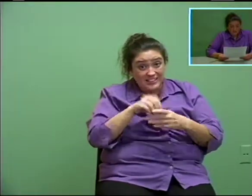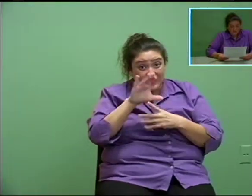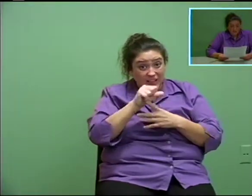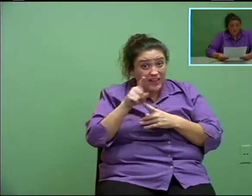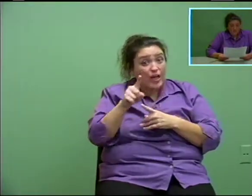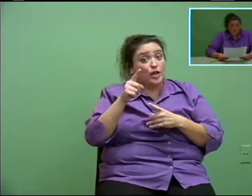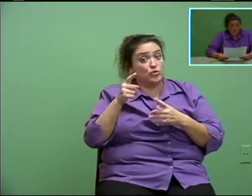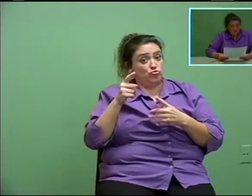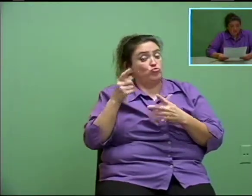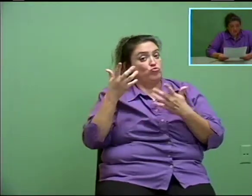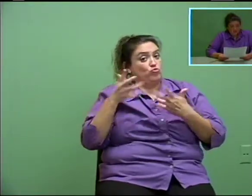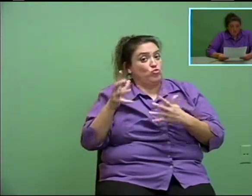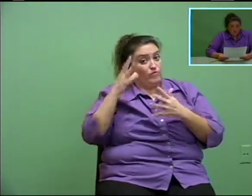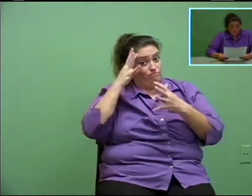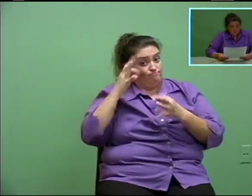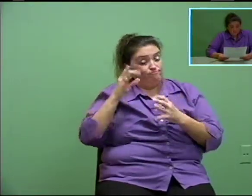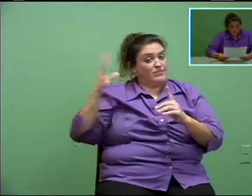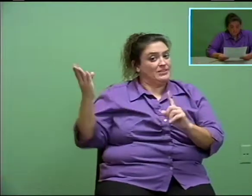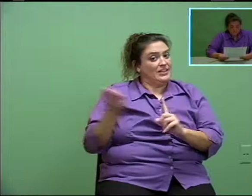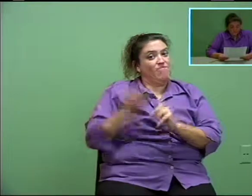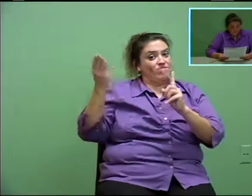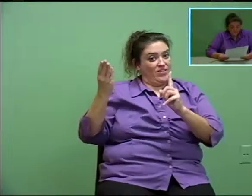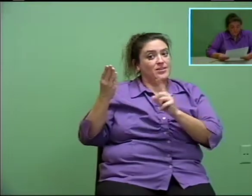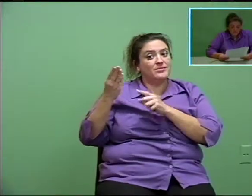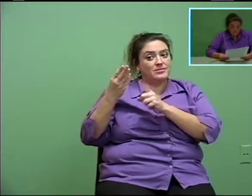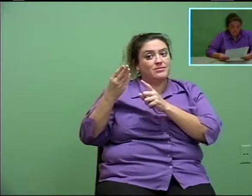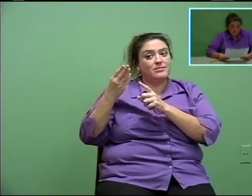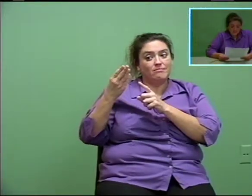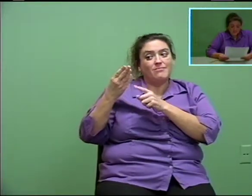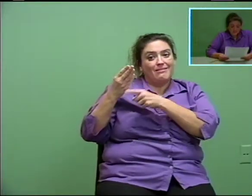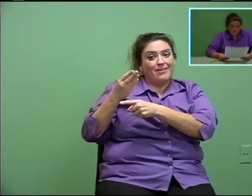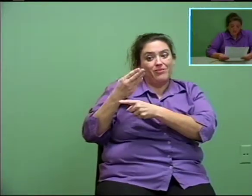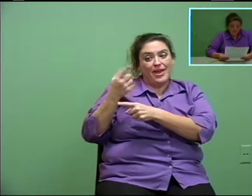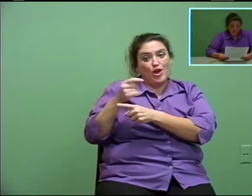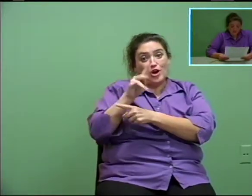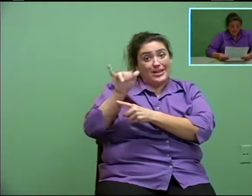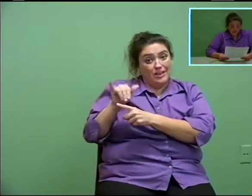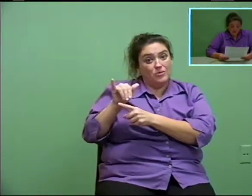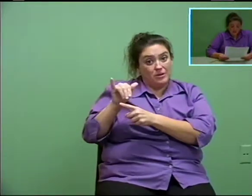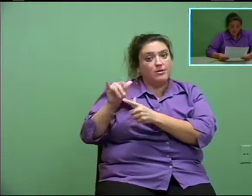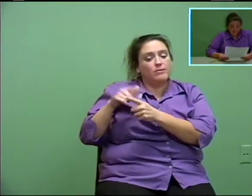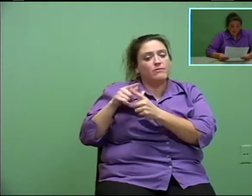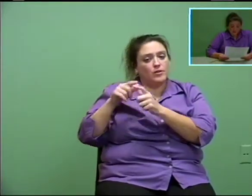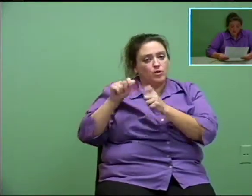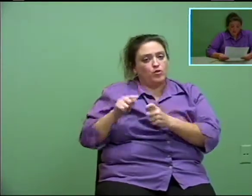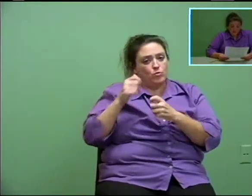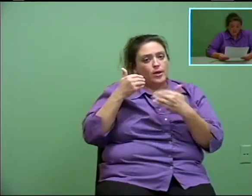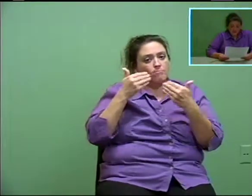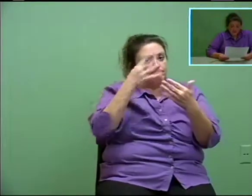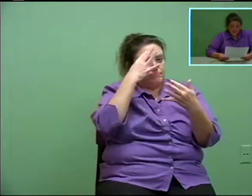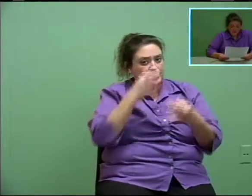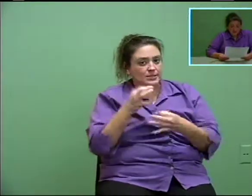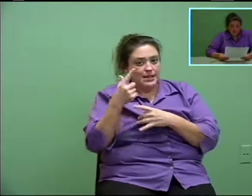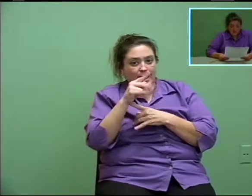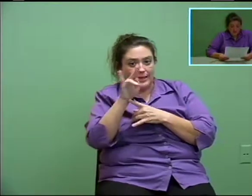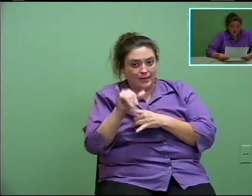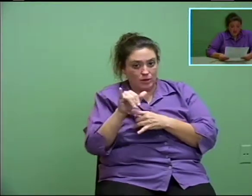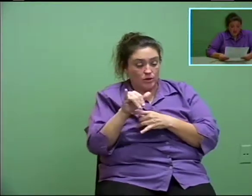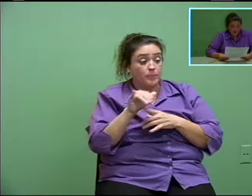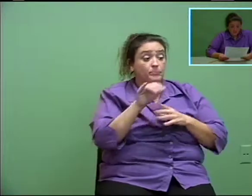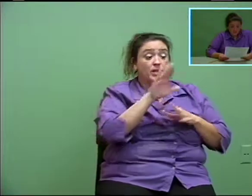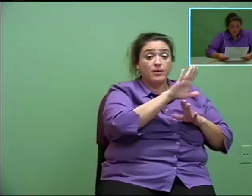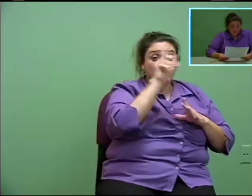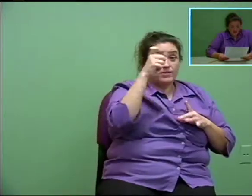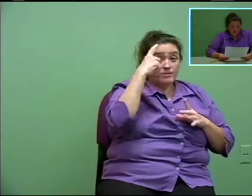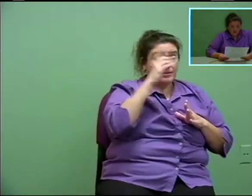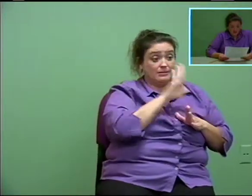doubt that the defendant is guilty. The state has the burden of proving the guilt of the defendant beyond